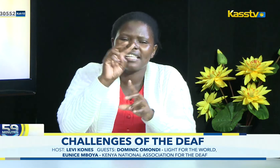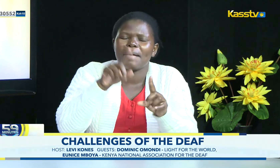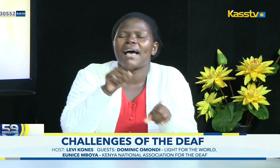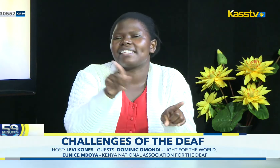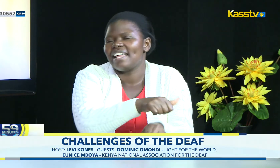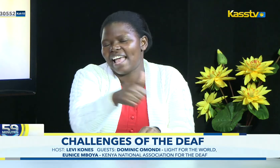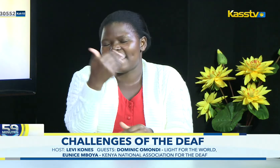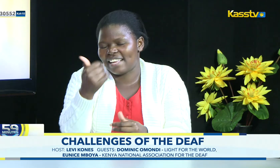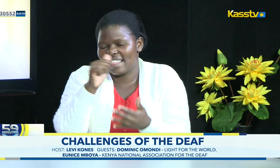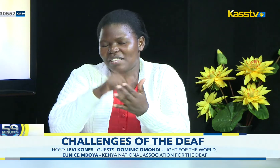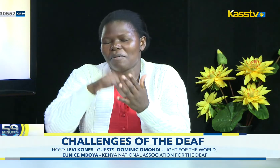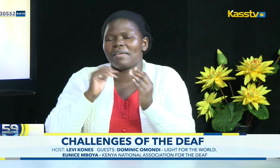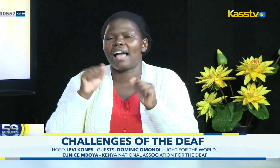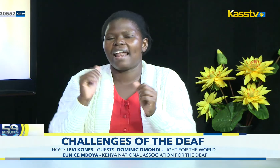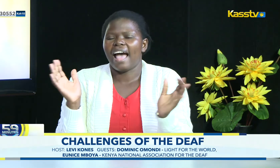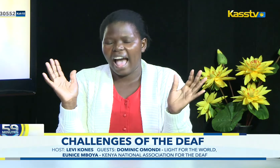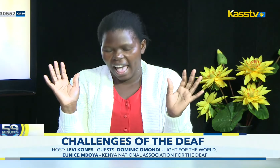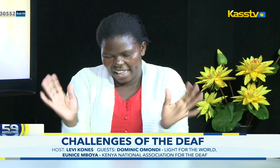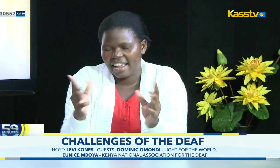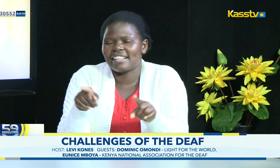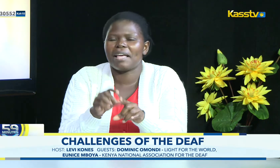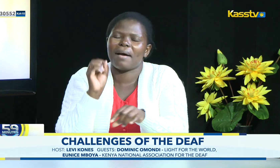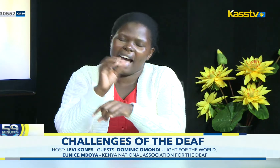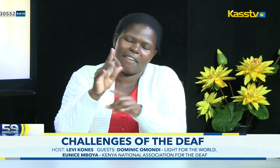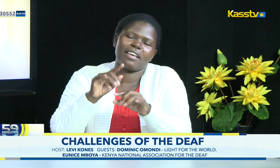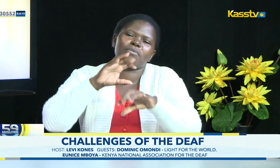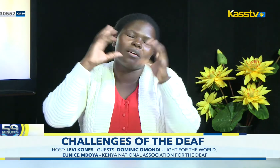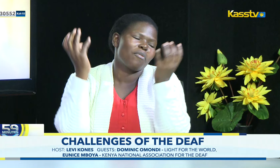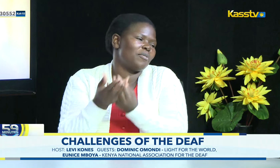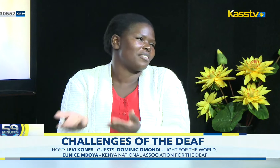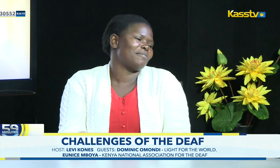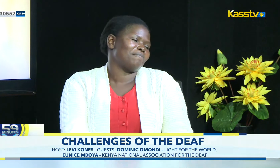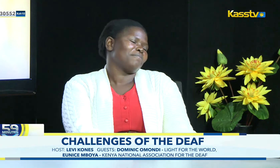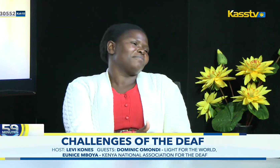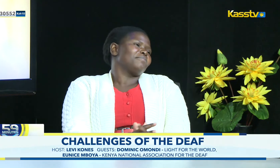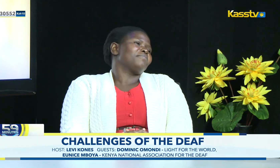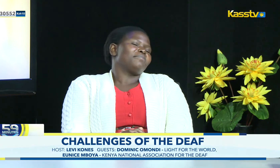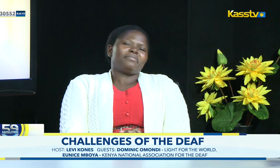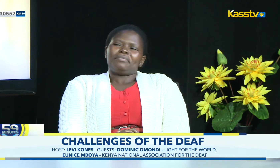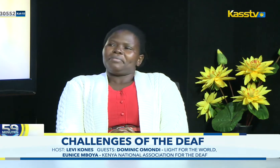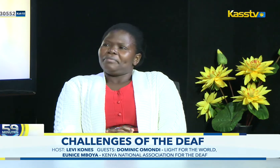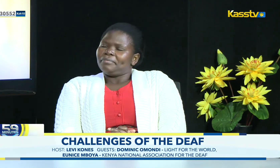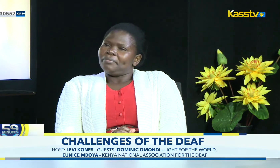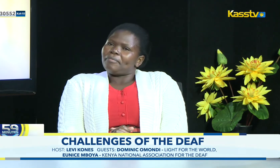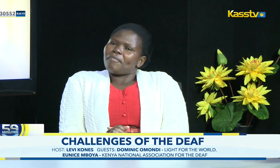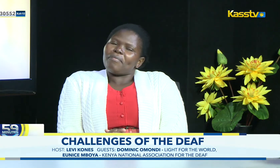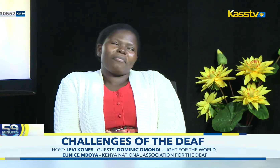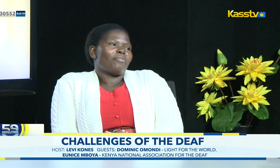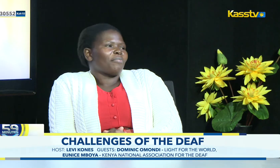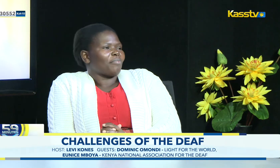like bring a barrier for them to achieve anything. It's you that can bring that particular barrier. I think they can accept they can achieve anything in the world. Thank you,